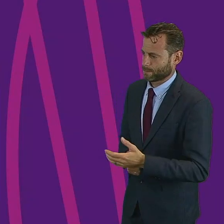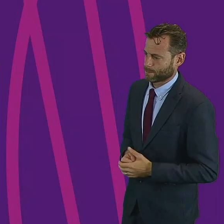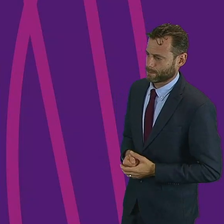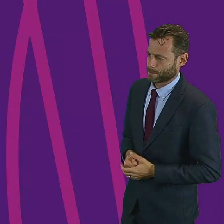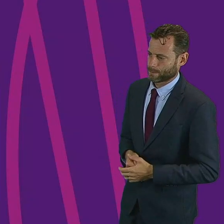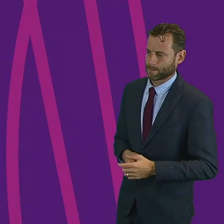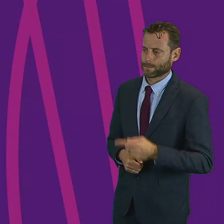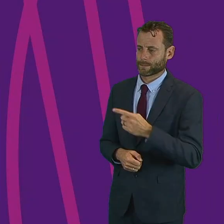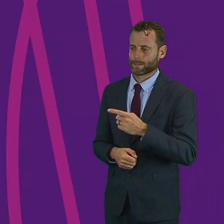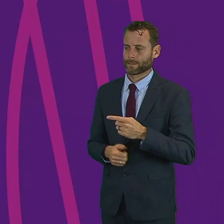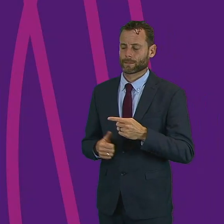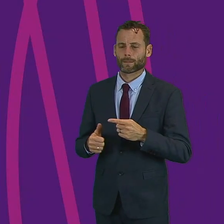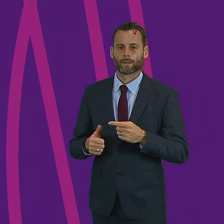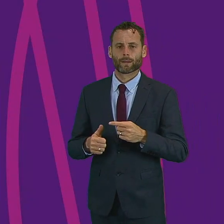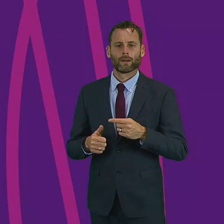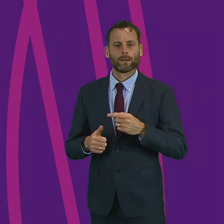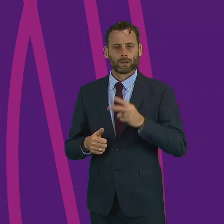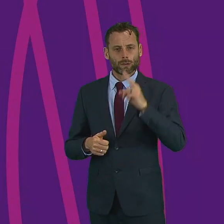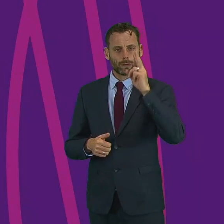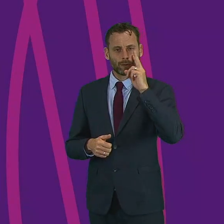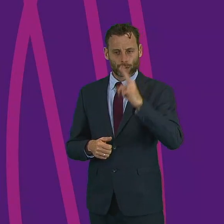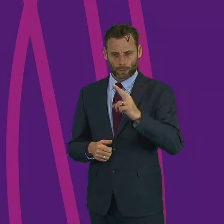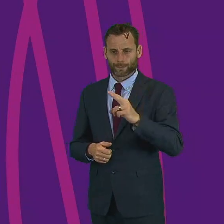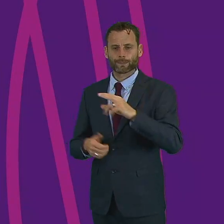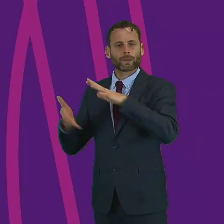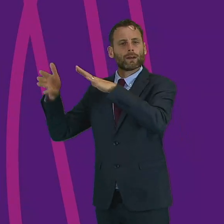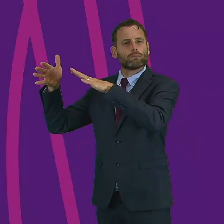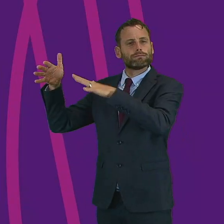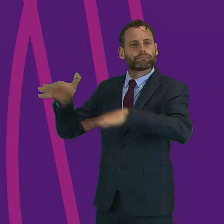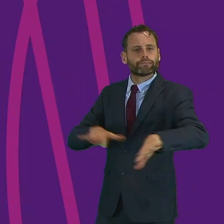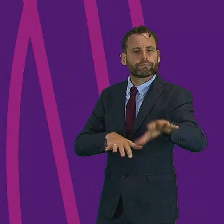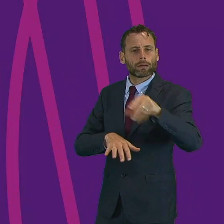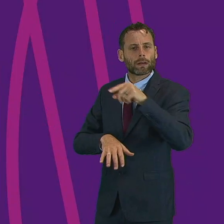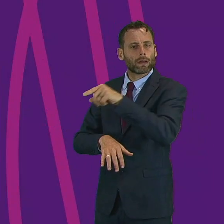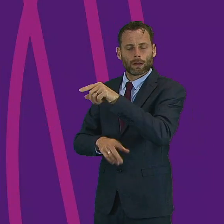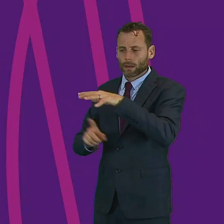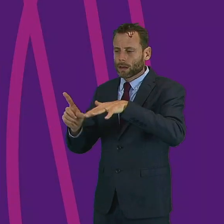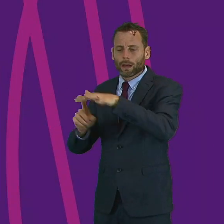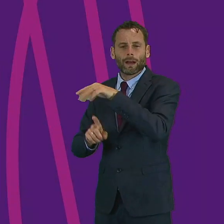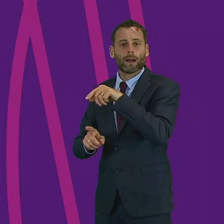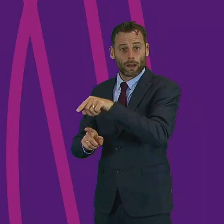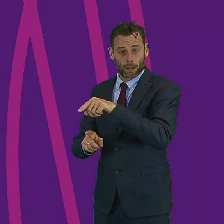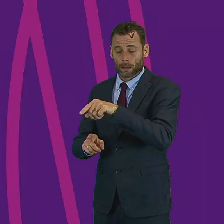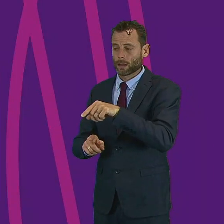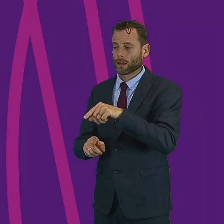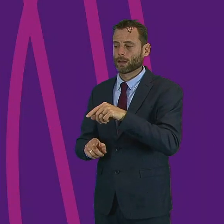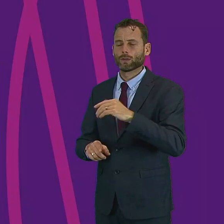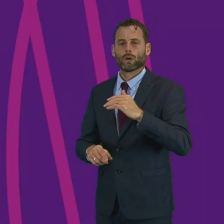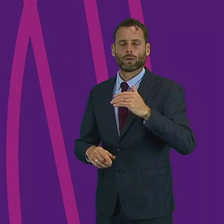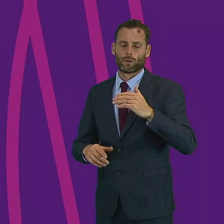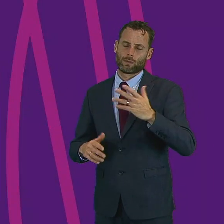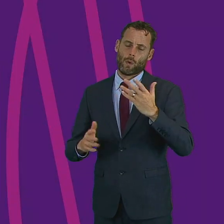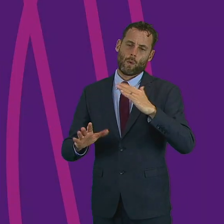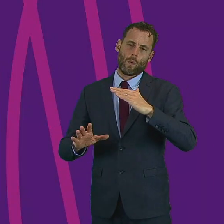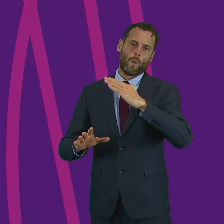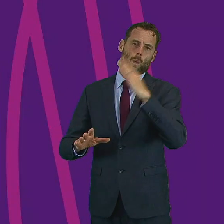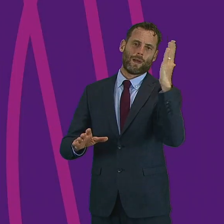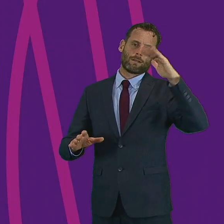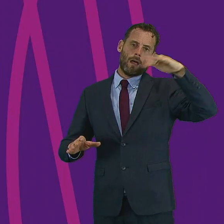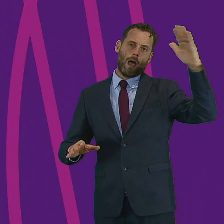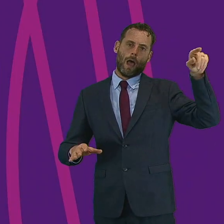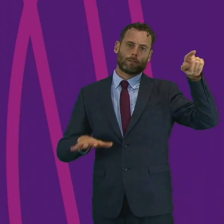there is, in the midst of a global pandemic, an avoidable impact on our economy. But this UK Government seems to